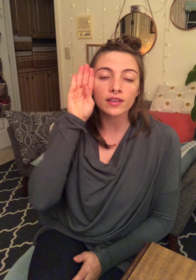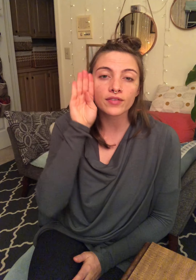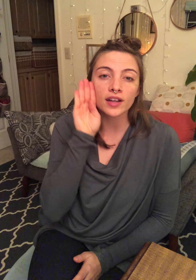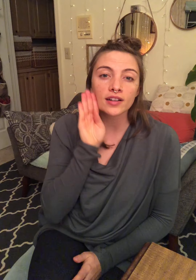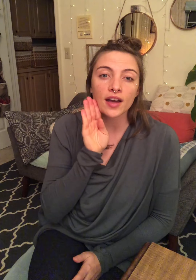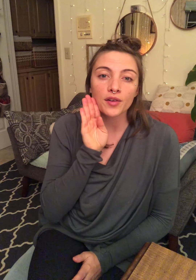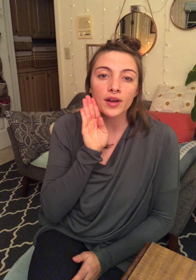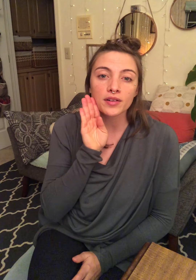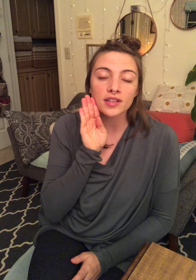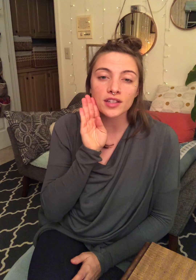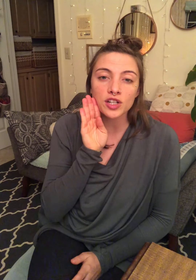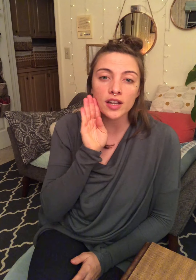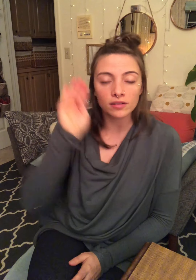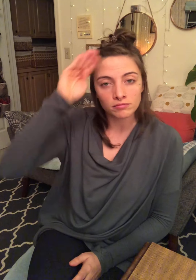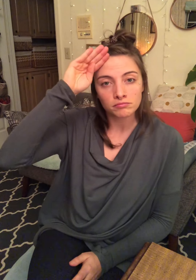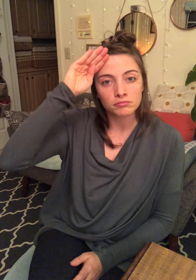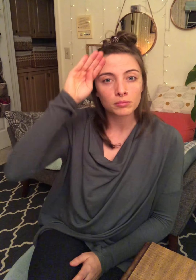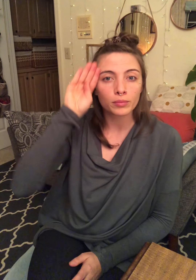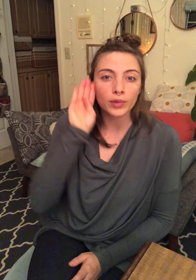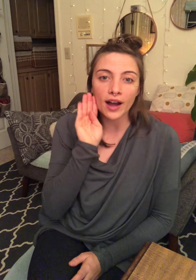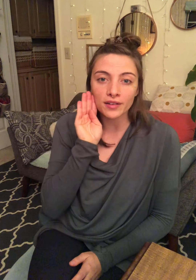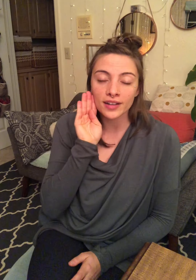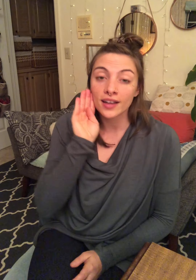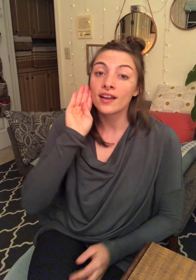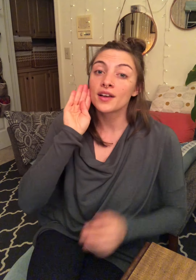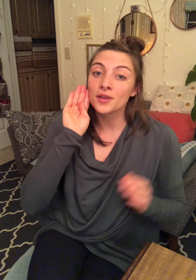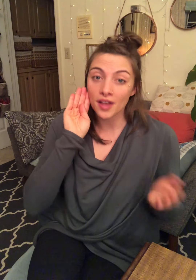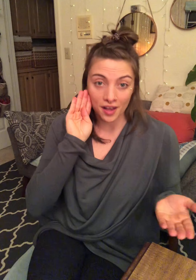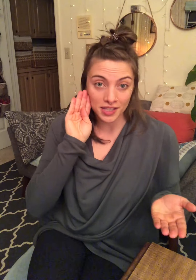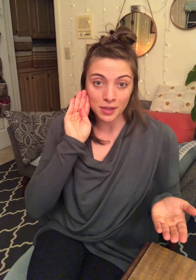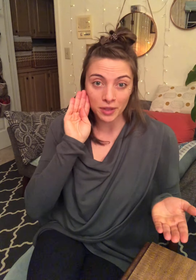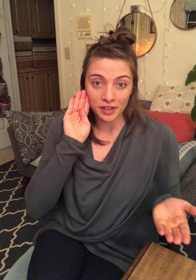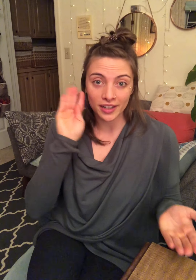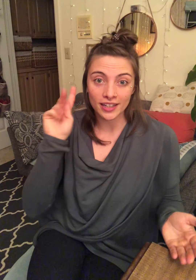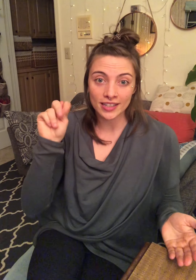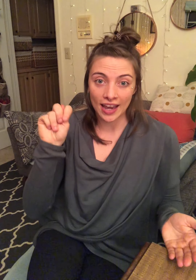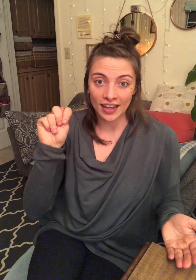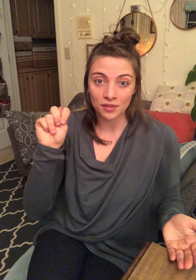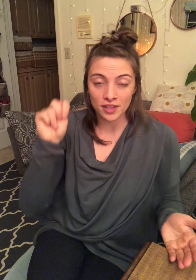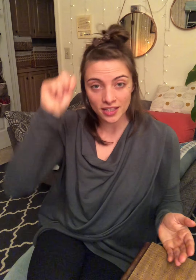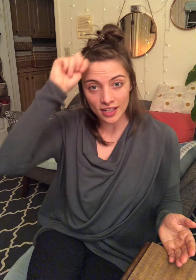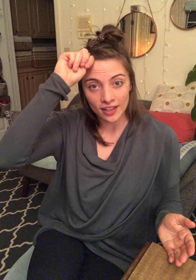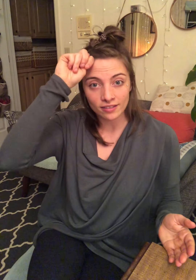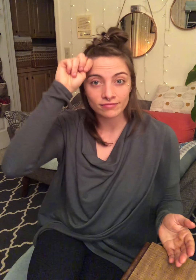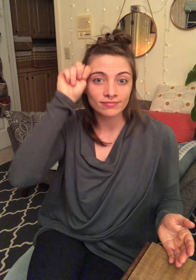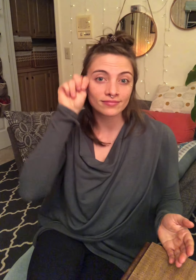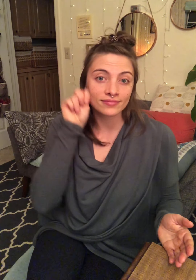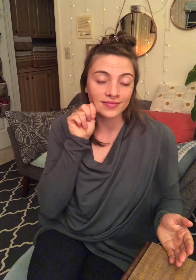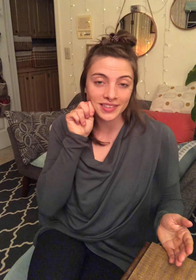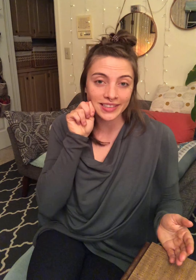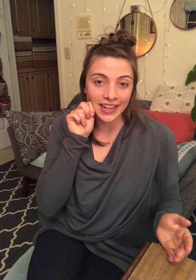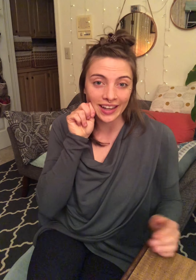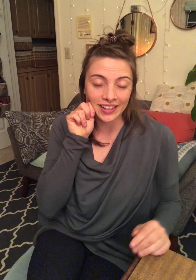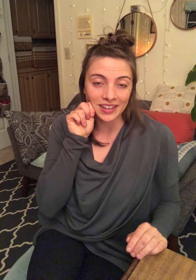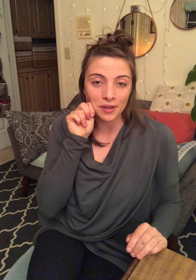finger down around to the chin. Brown. Similarly, tan with a T. Tan comes down.